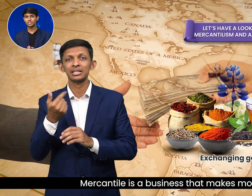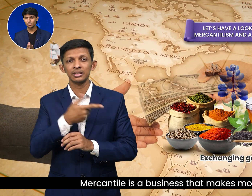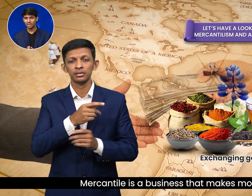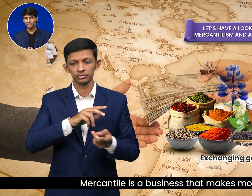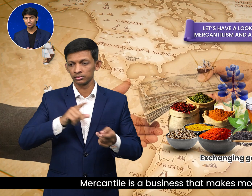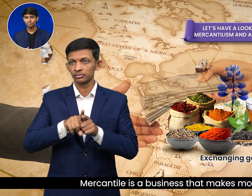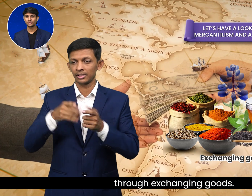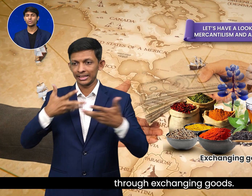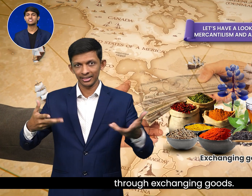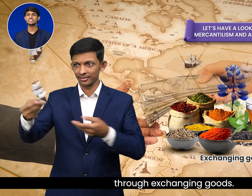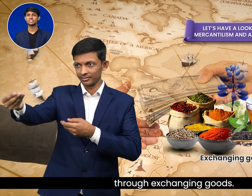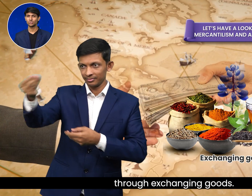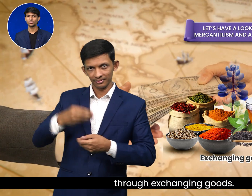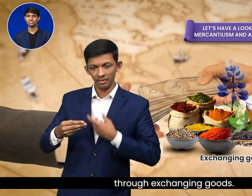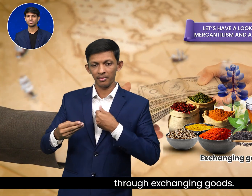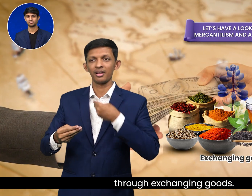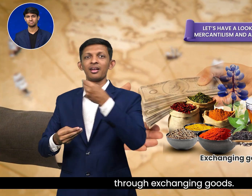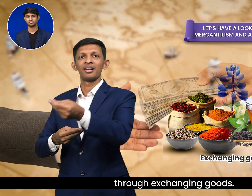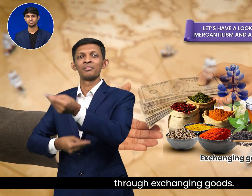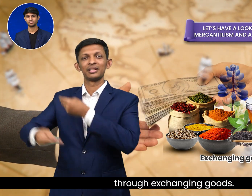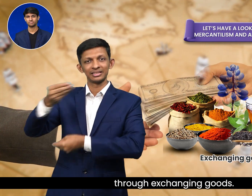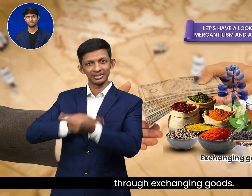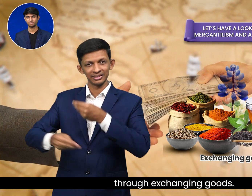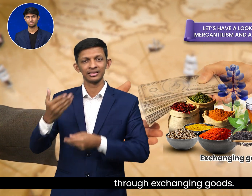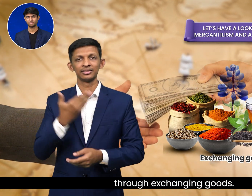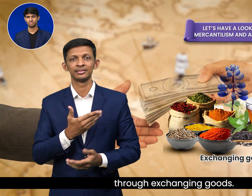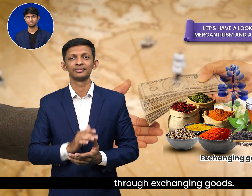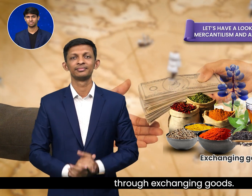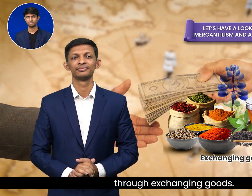that makes money through exchanging goods.